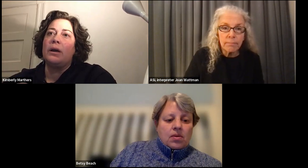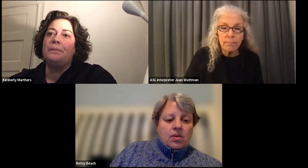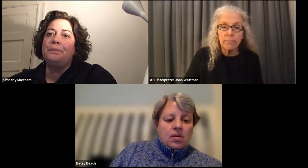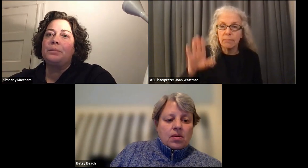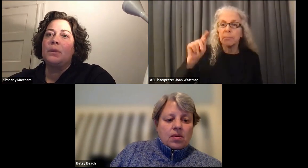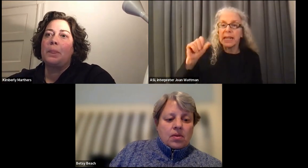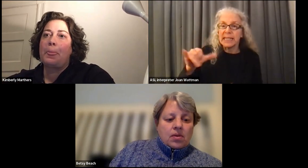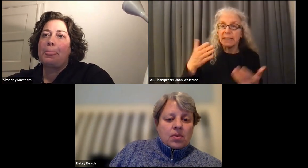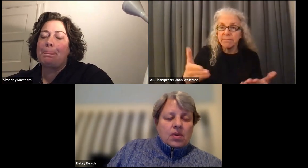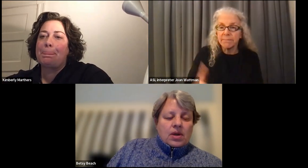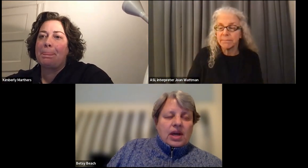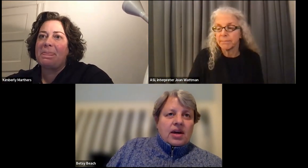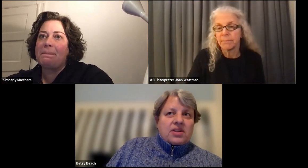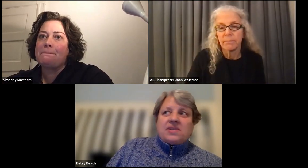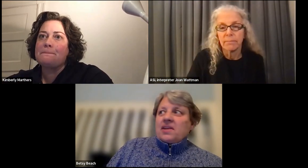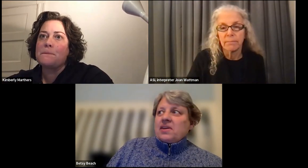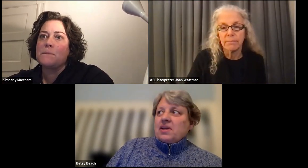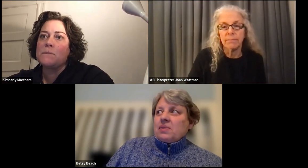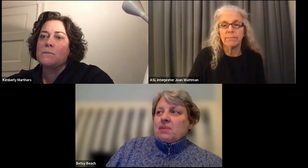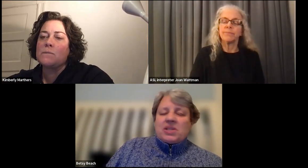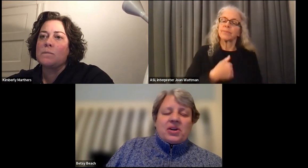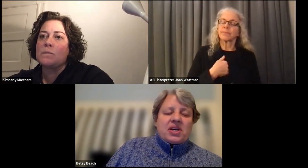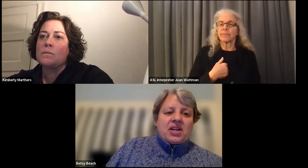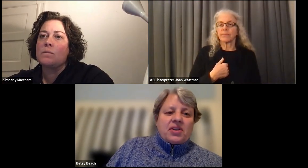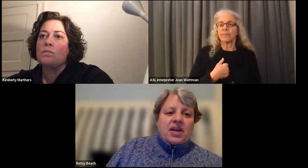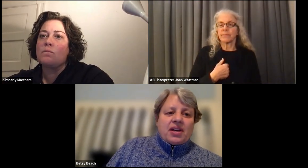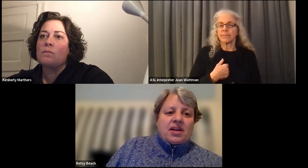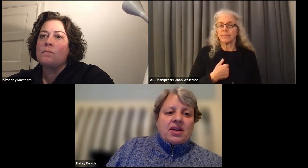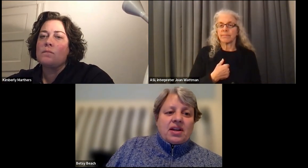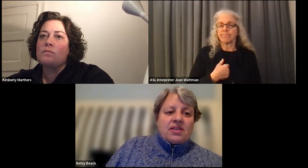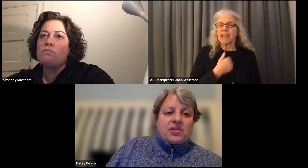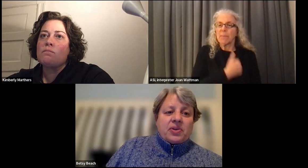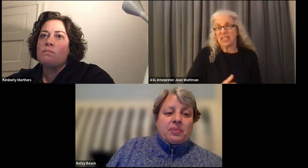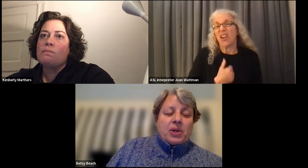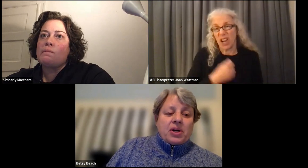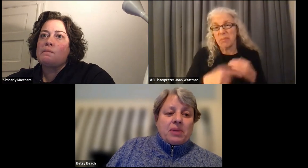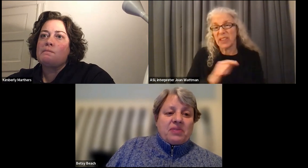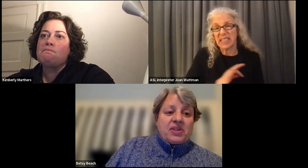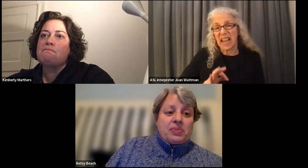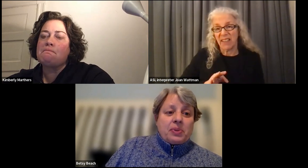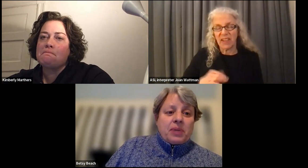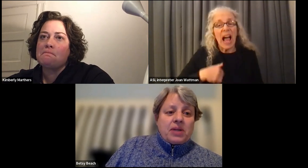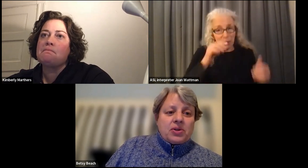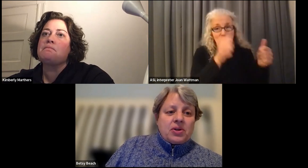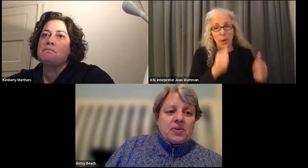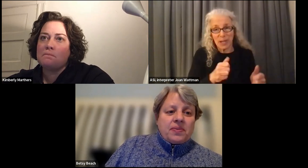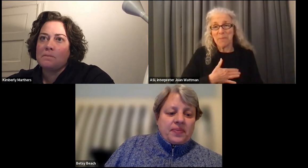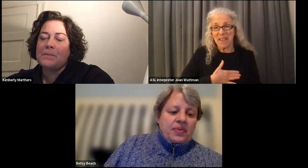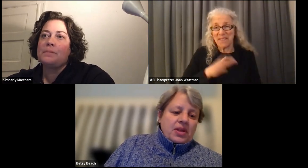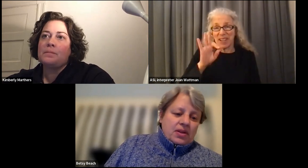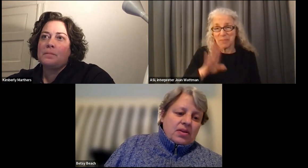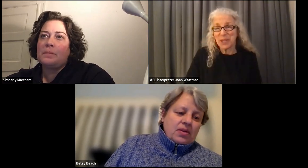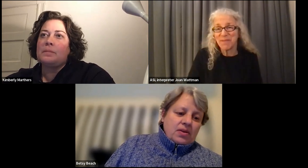Betsy, go ahead. Yeah, I'll just say that I'm sorry to hear that, and I can certainly put it on my Facebook page.